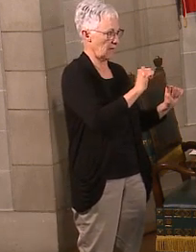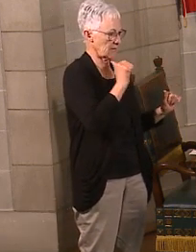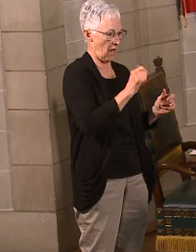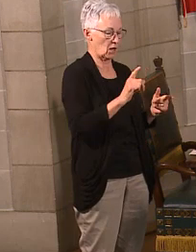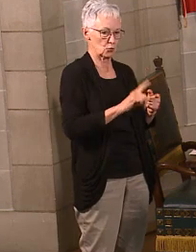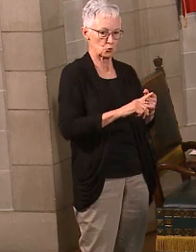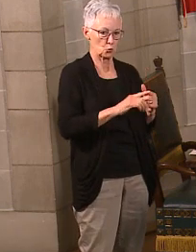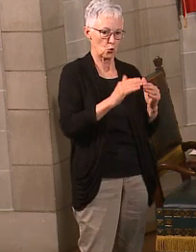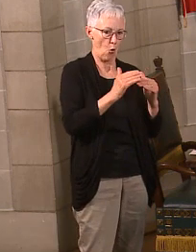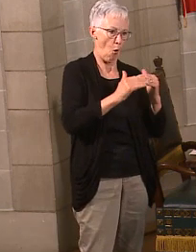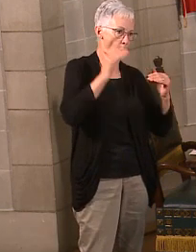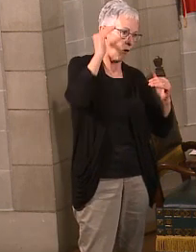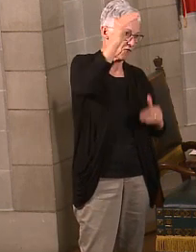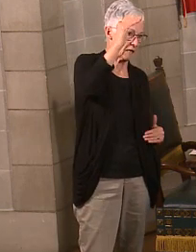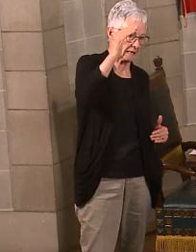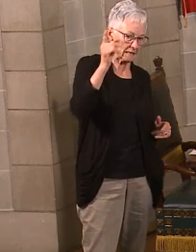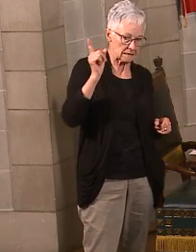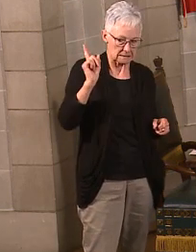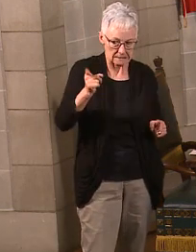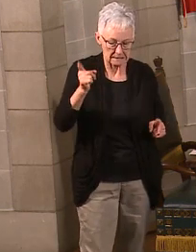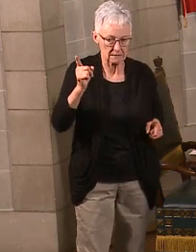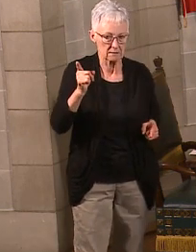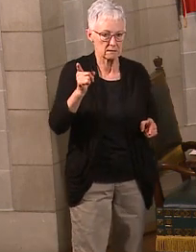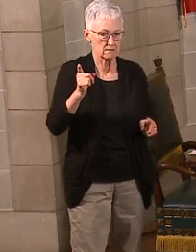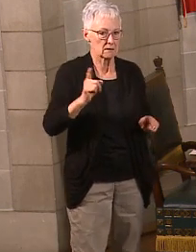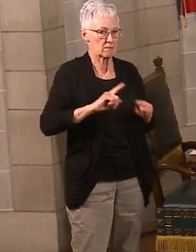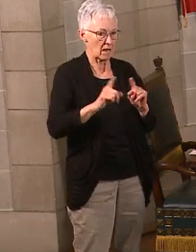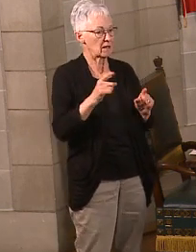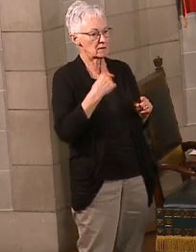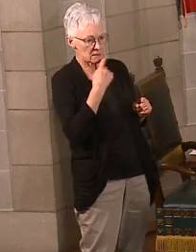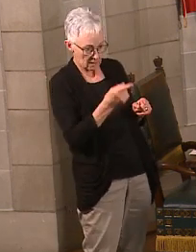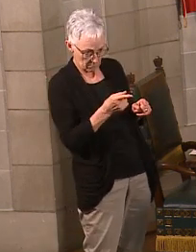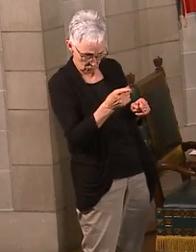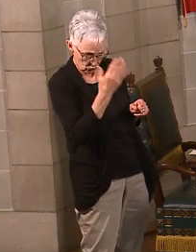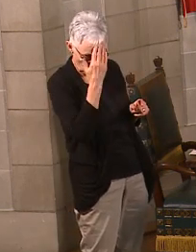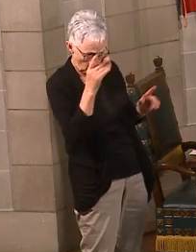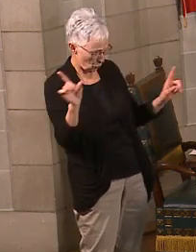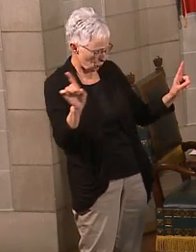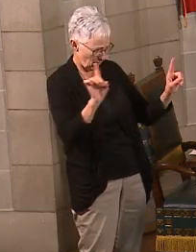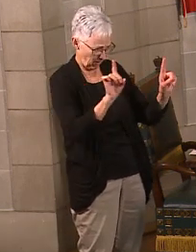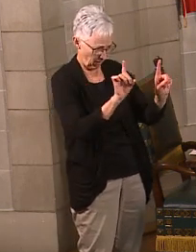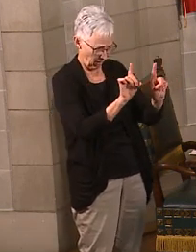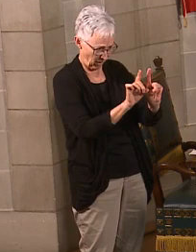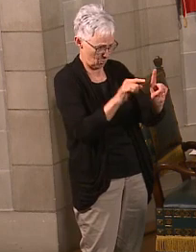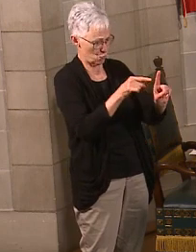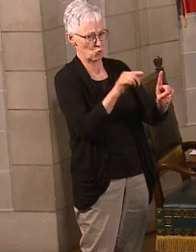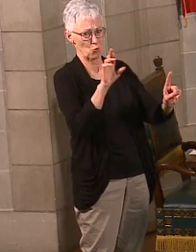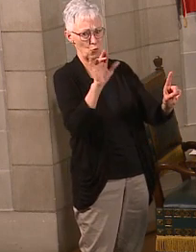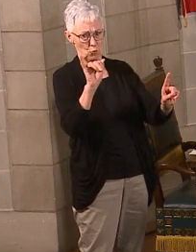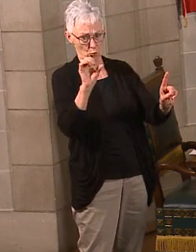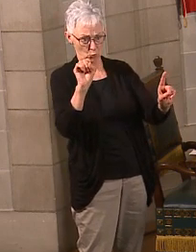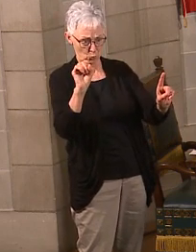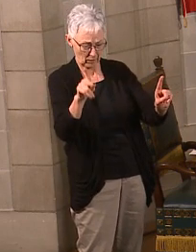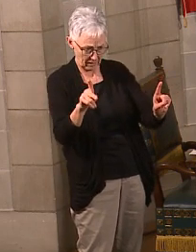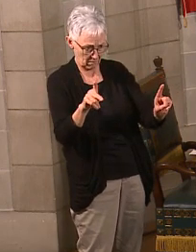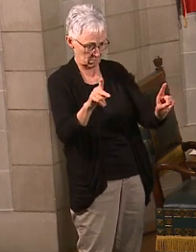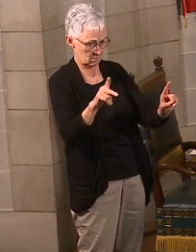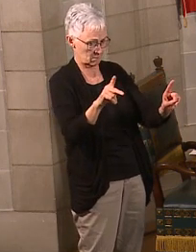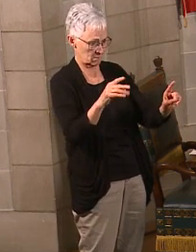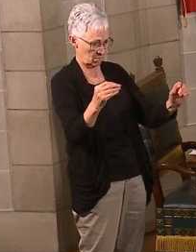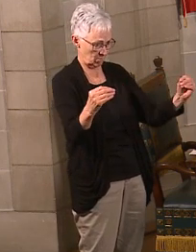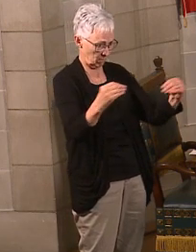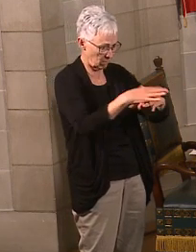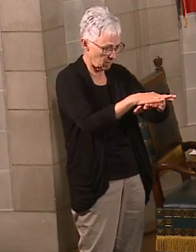But, do you understand when you do that, you're putting yourself at risk, you're being put at risk, and then maybe you put me at risk.